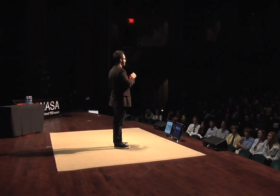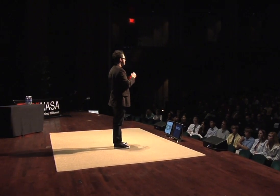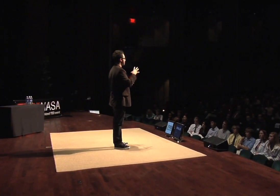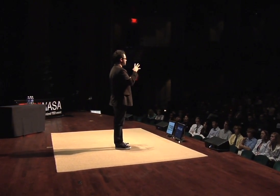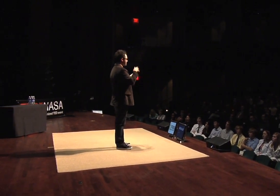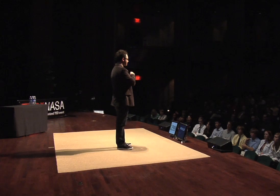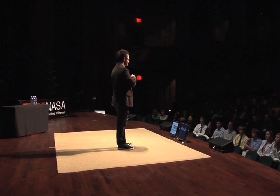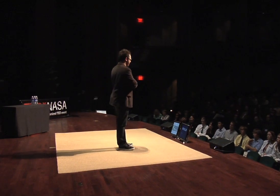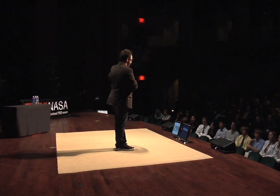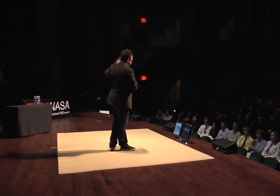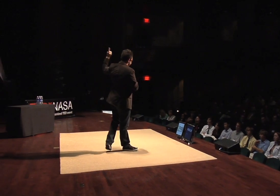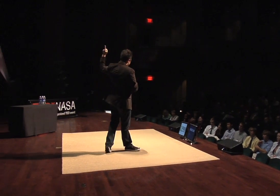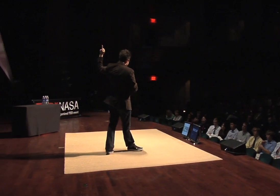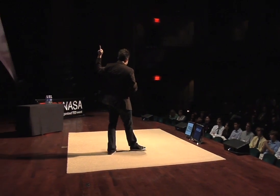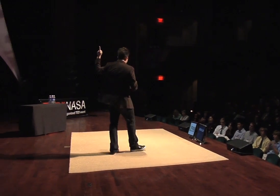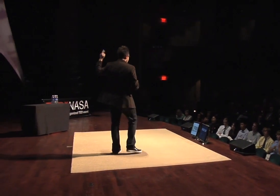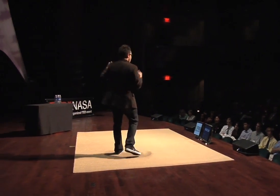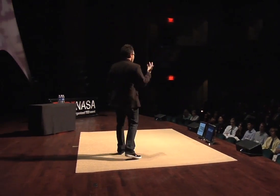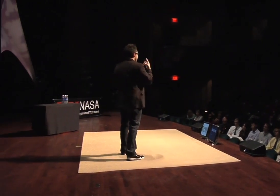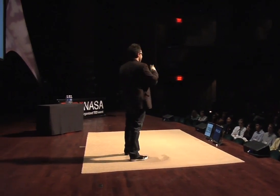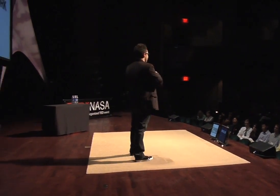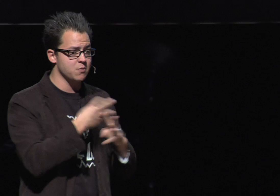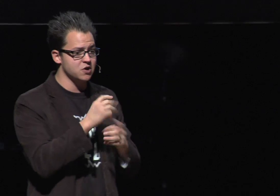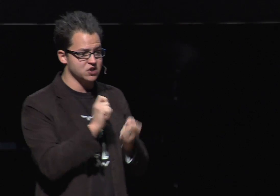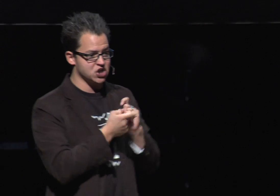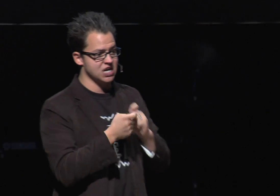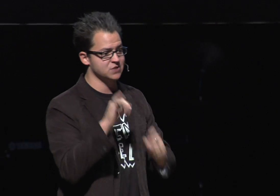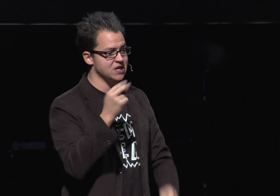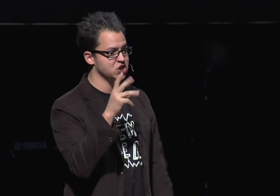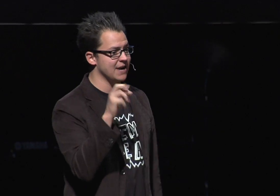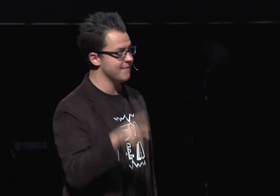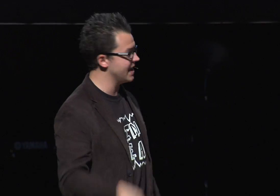to participate in this video, "Waiting on the World to Change" by John Mayer.